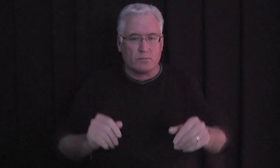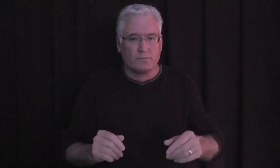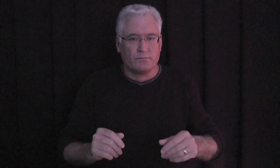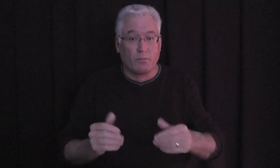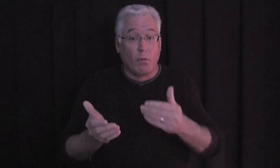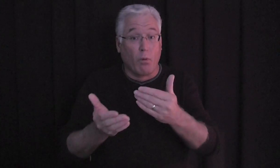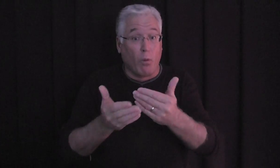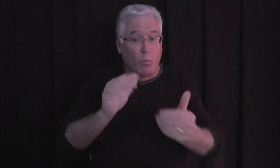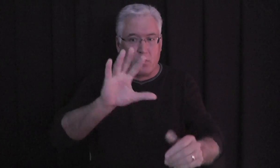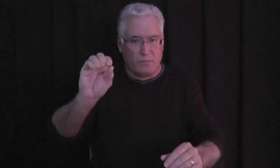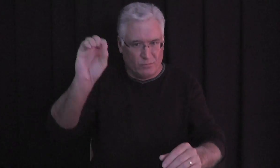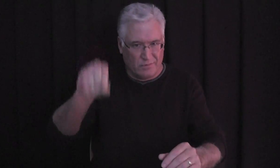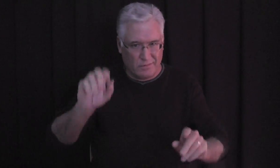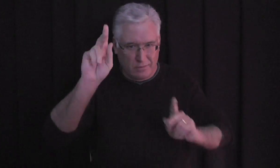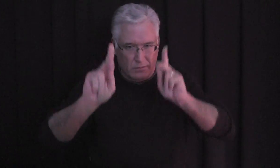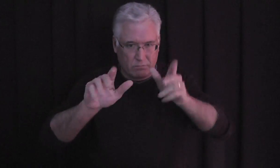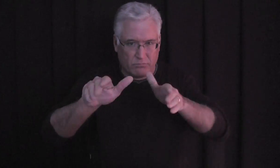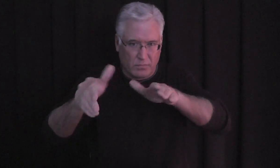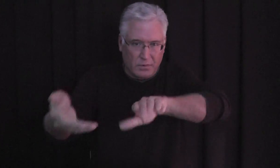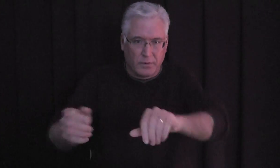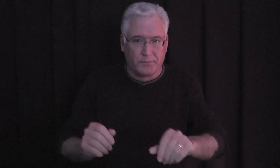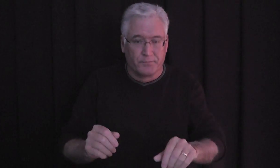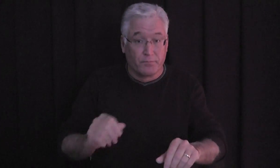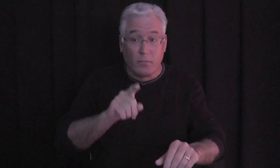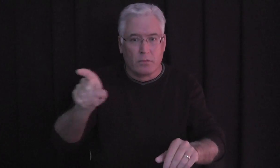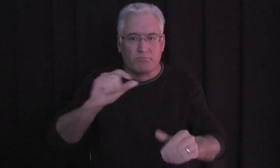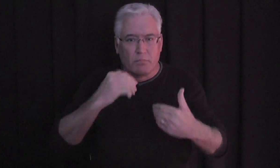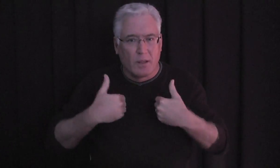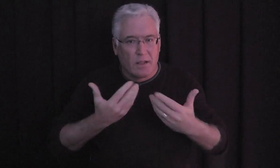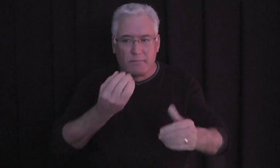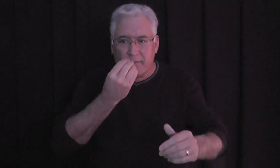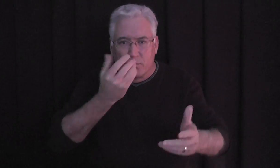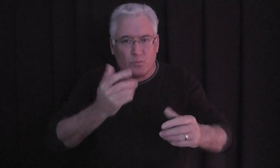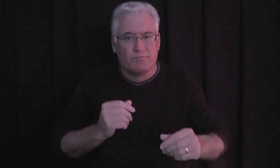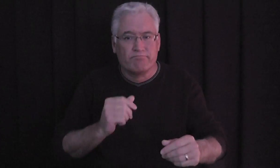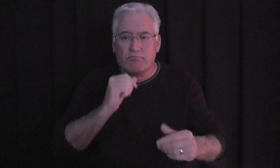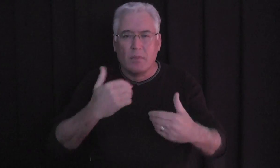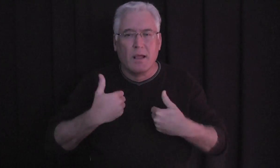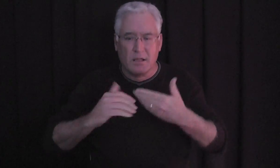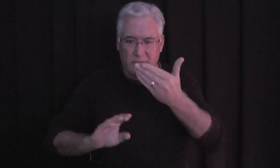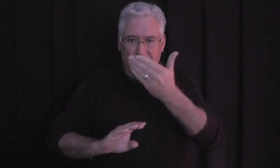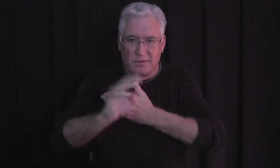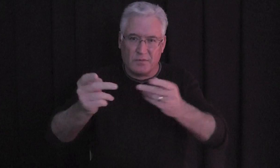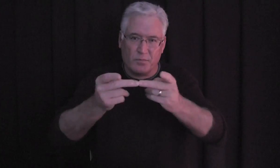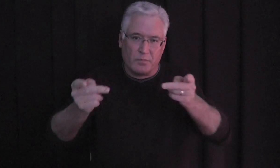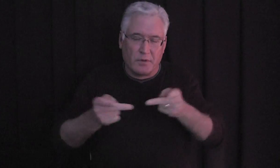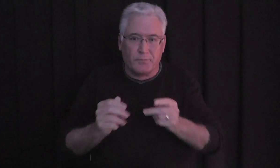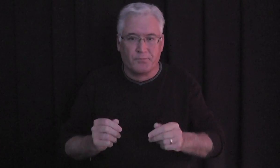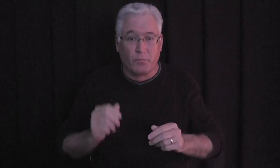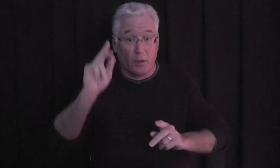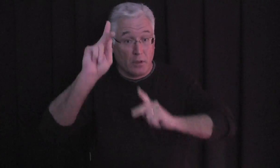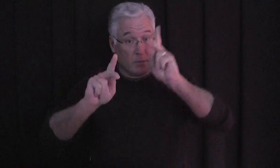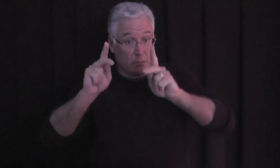They suffered terrible loss. Almost 50% of the people died. They didn't have food and they didn't have